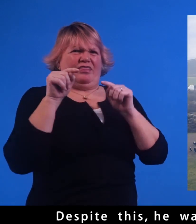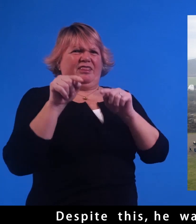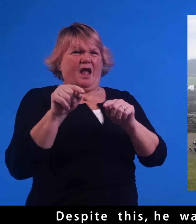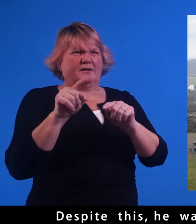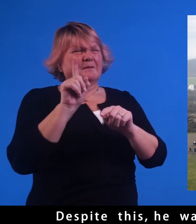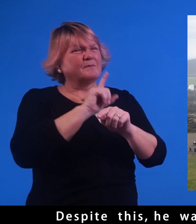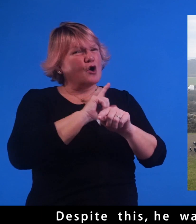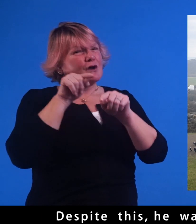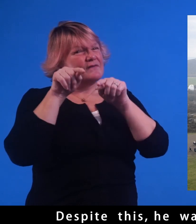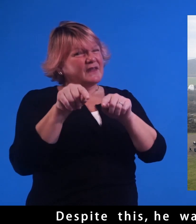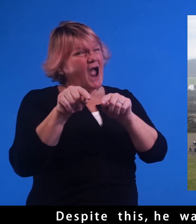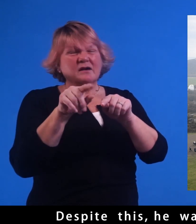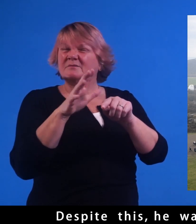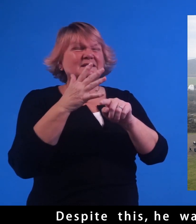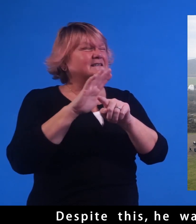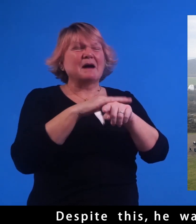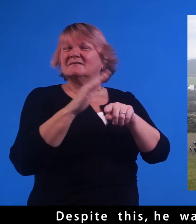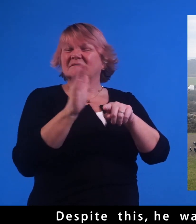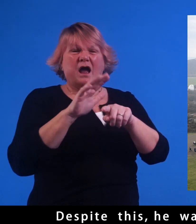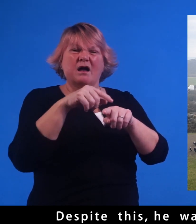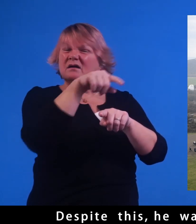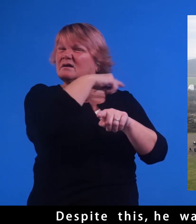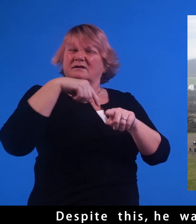Despite this, he was still very well respected.